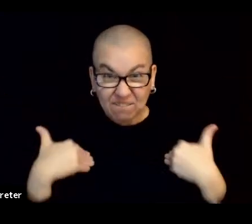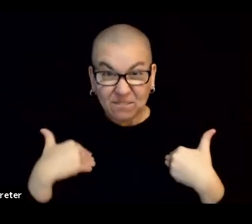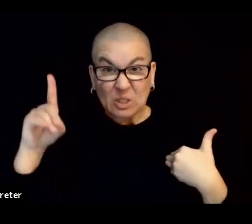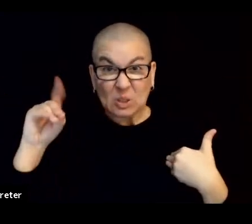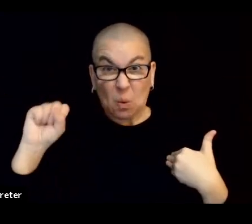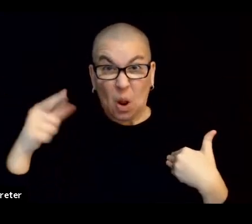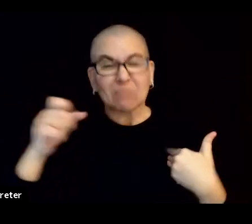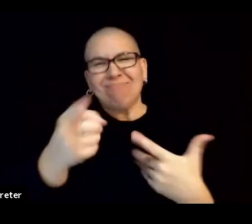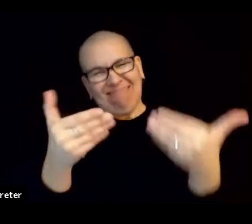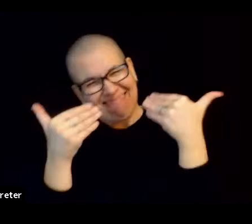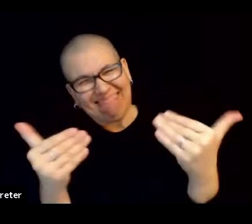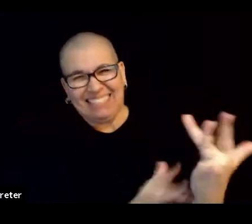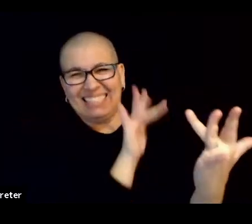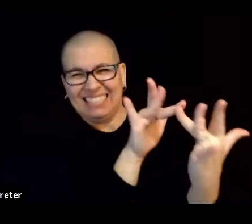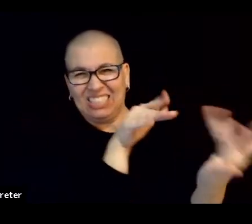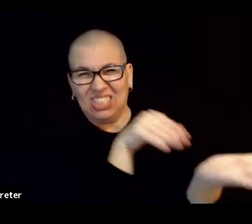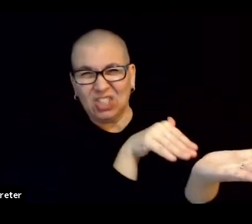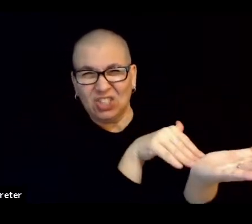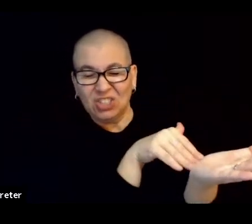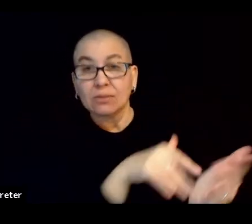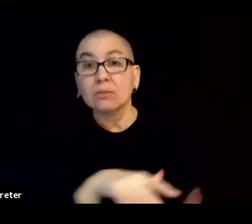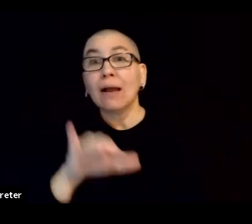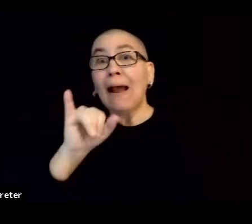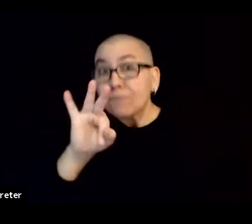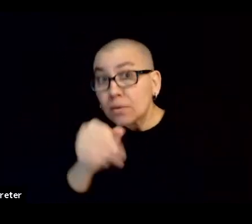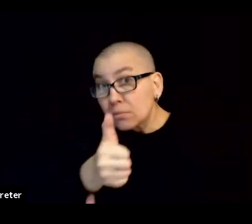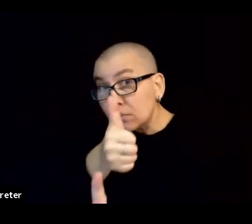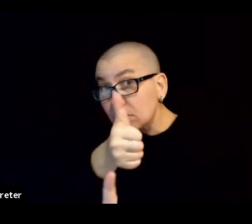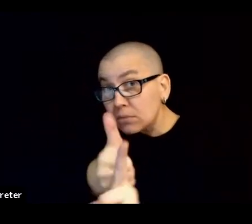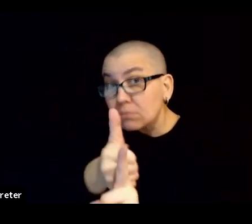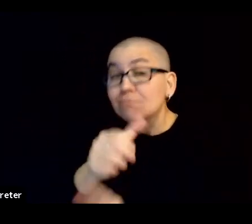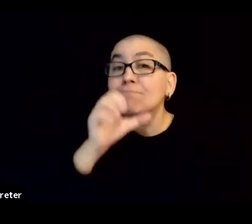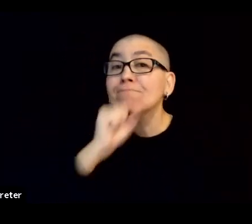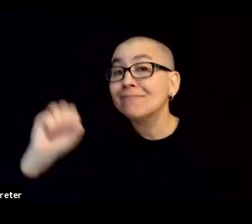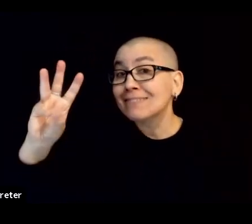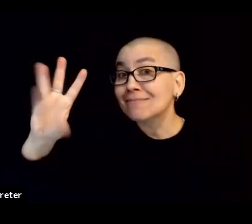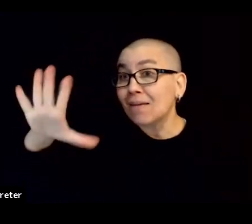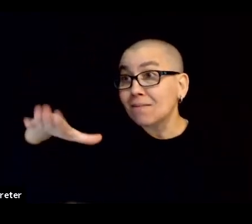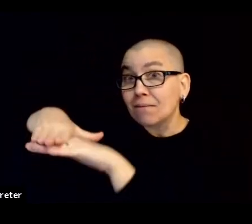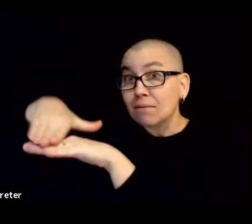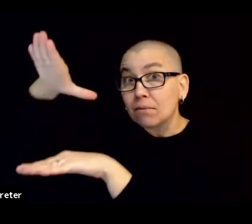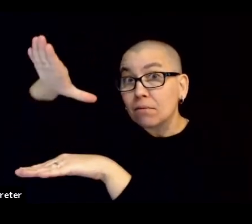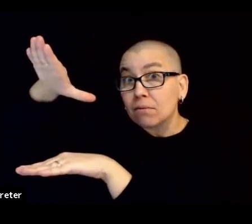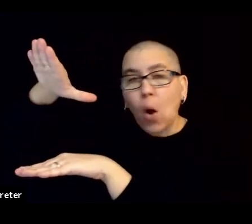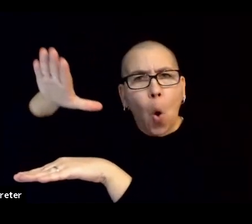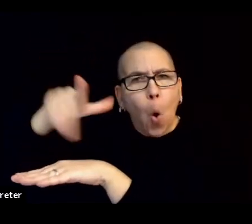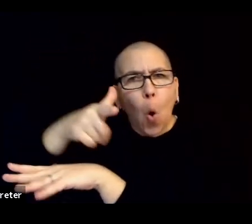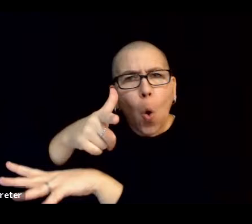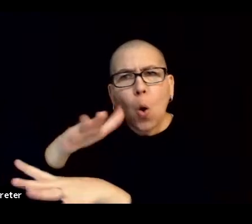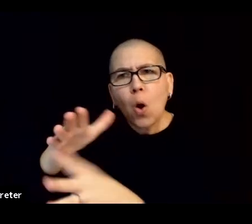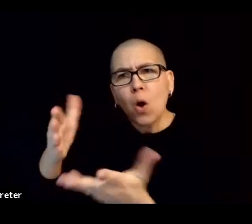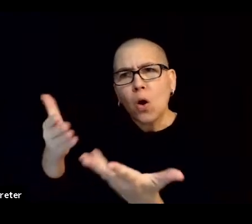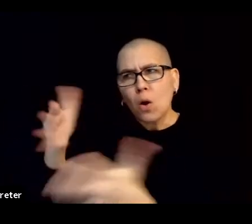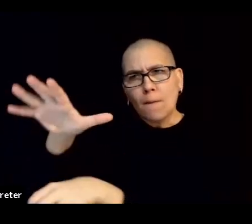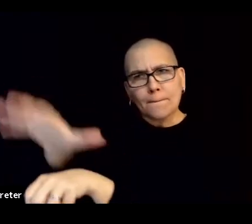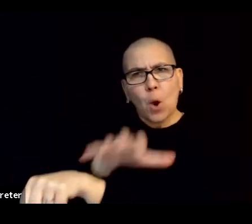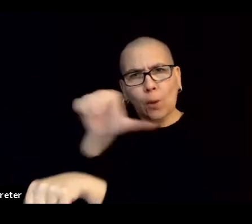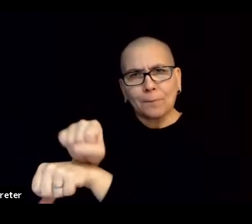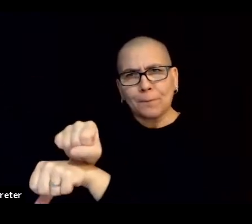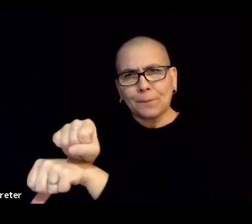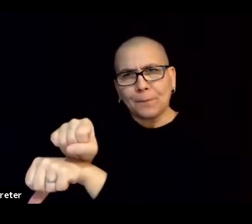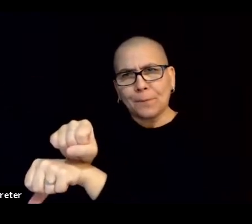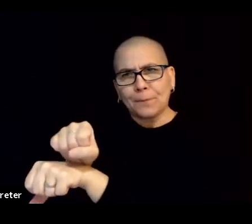vaccine, you can, as the governor has mentioned, try to schedule an appointment through one of the 9 state sites that will be opening up later this